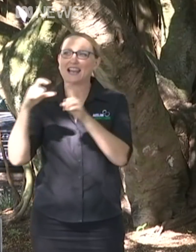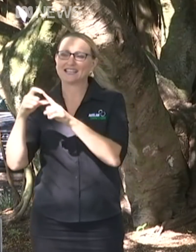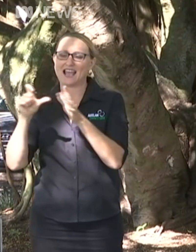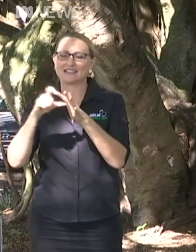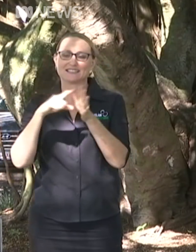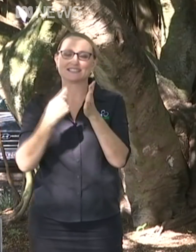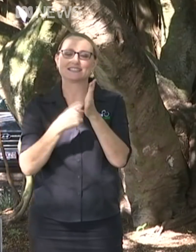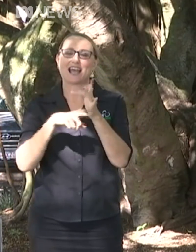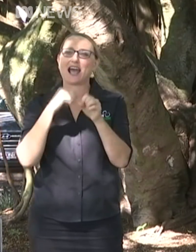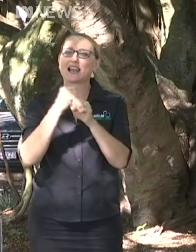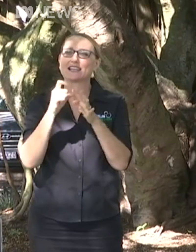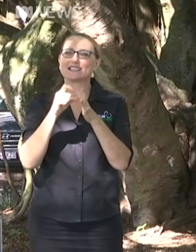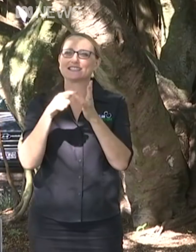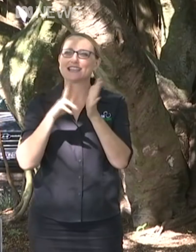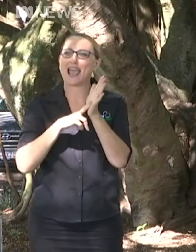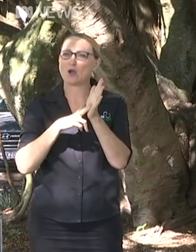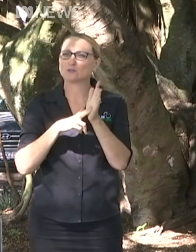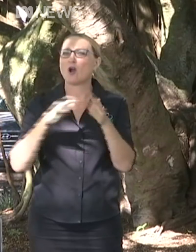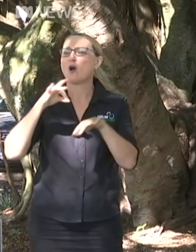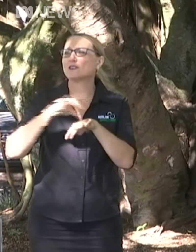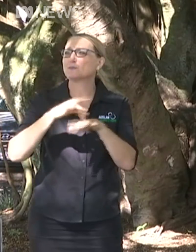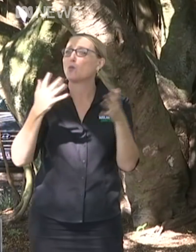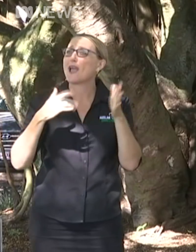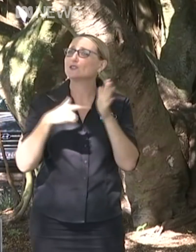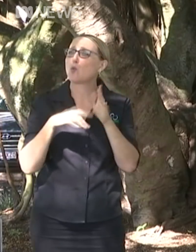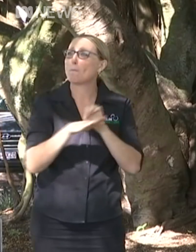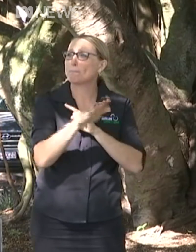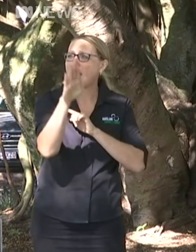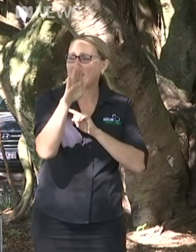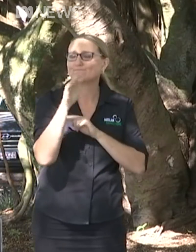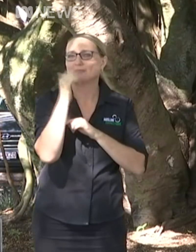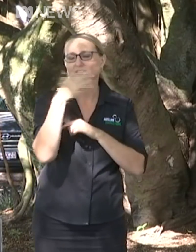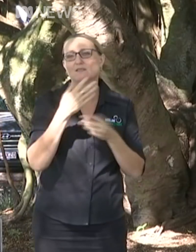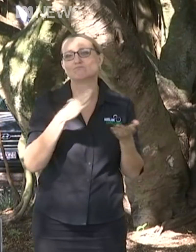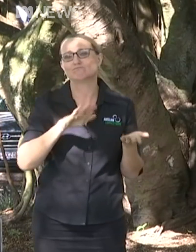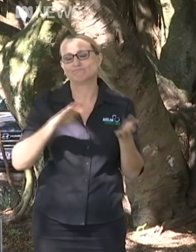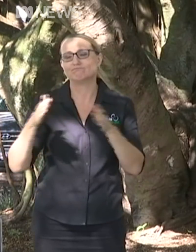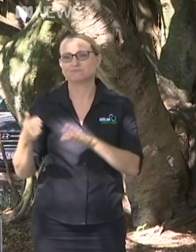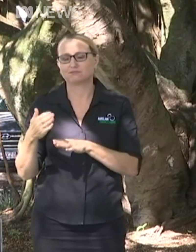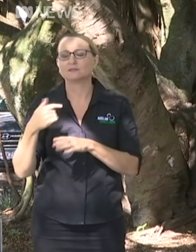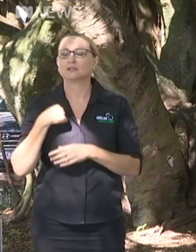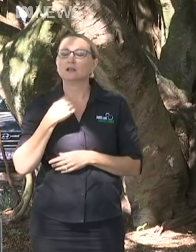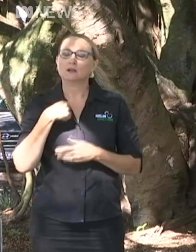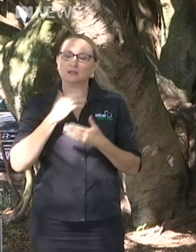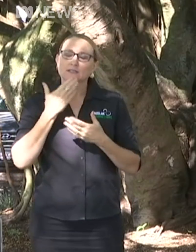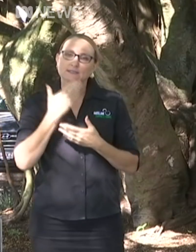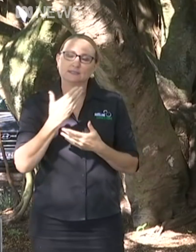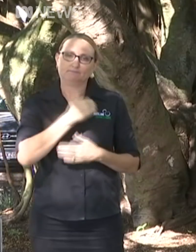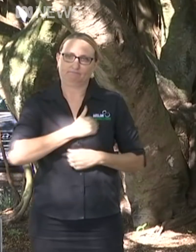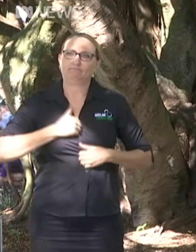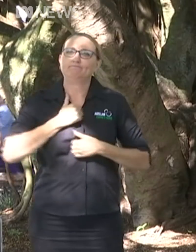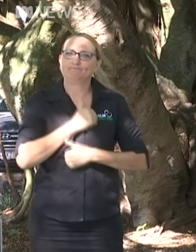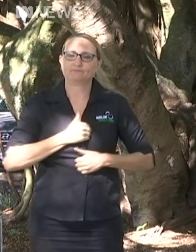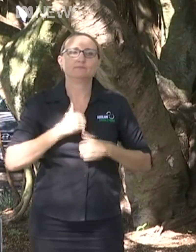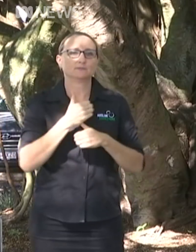Health Service at the Toowoomba Hospital overnight. And of course, all of our condolences, the condolences of the